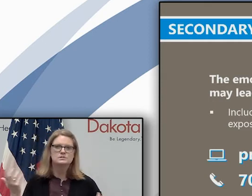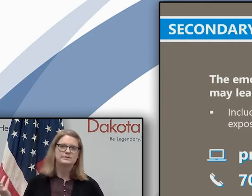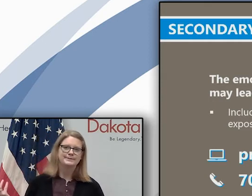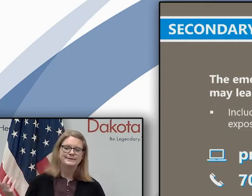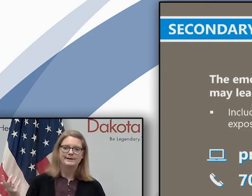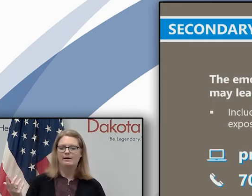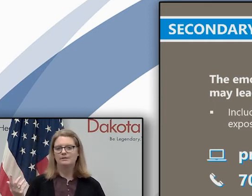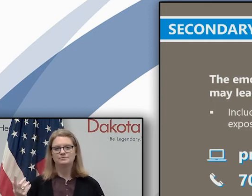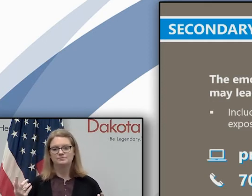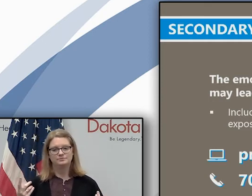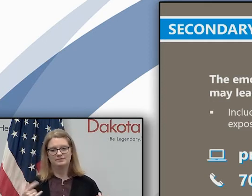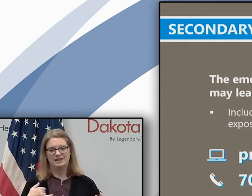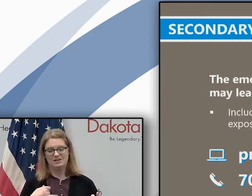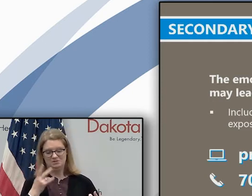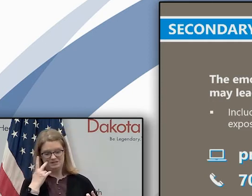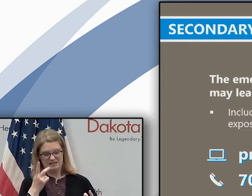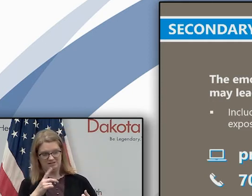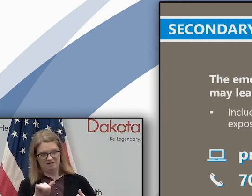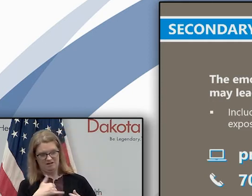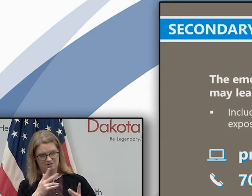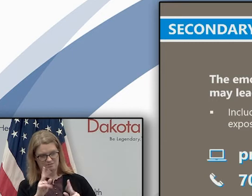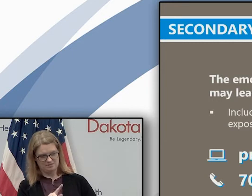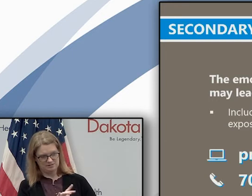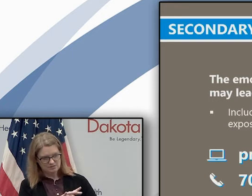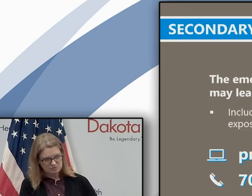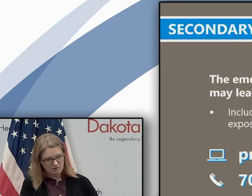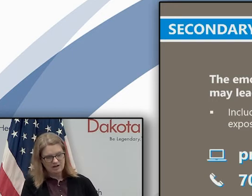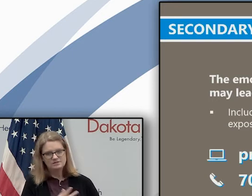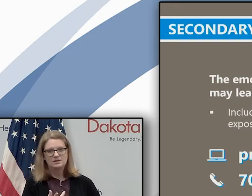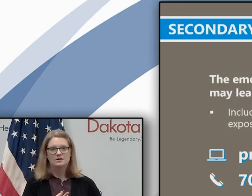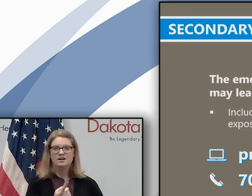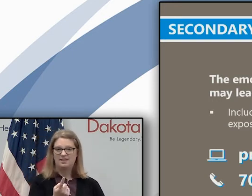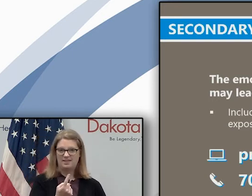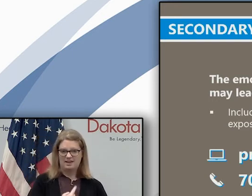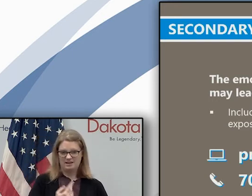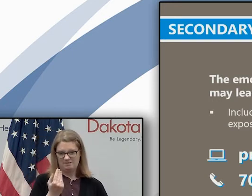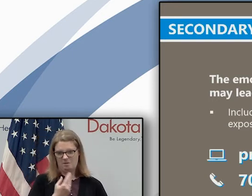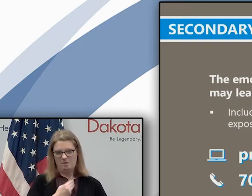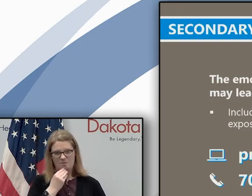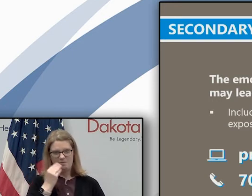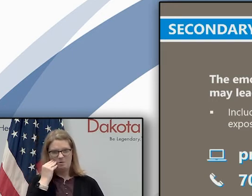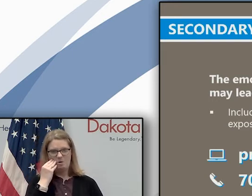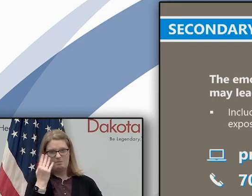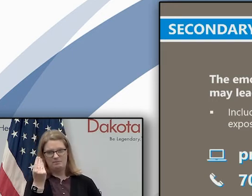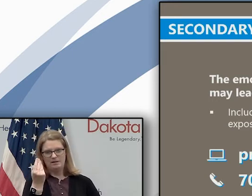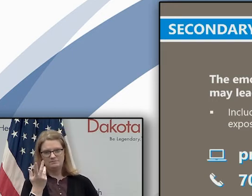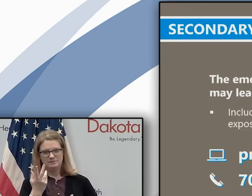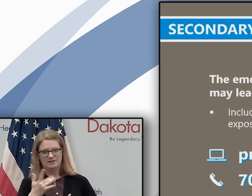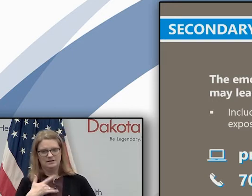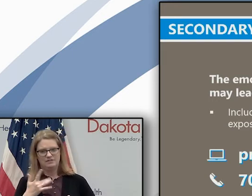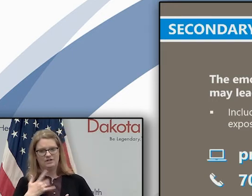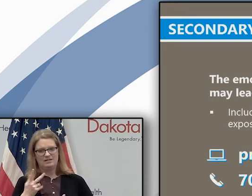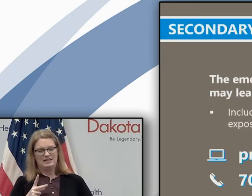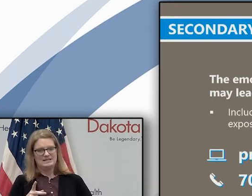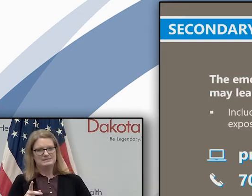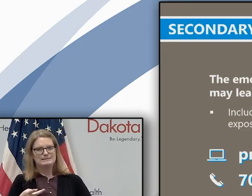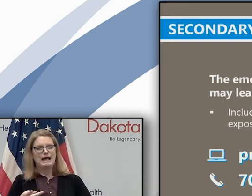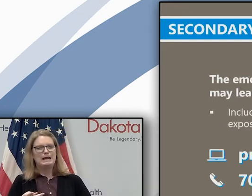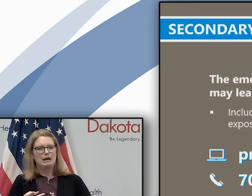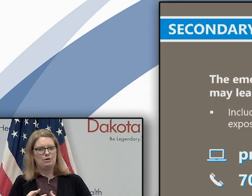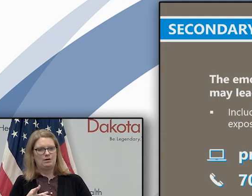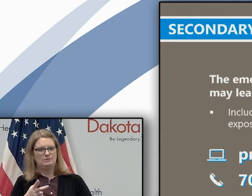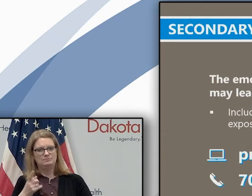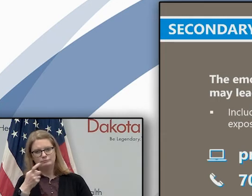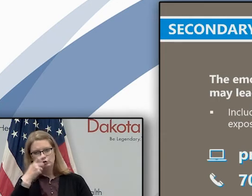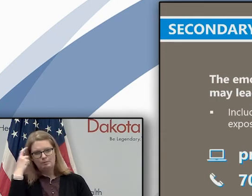something that's incredibly stressful, they've come home and shared that with you, it's possible that you're experiencing secondary traumatic